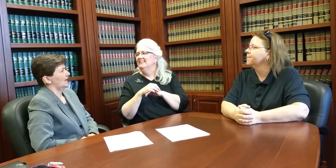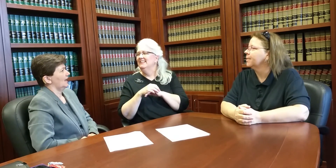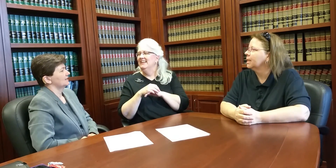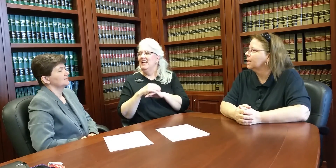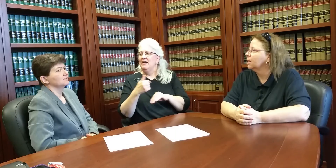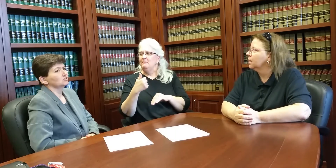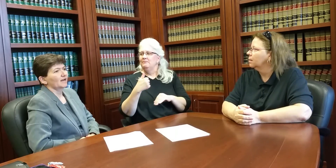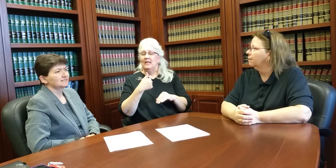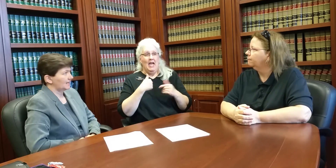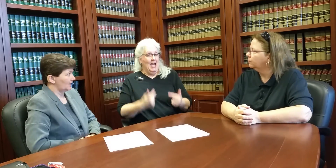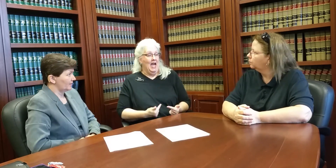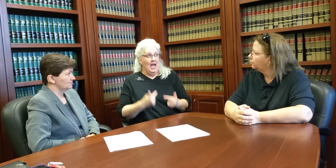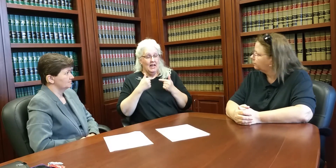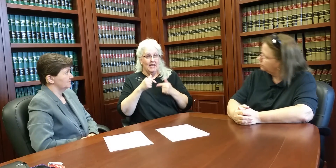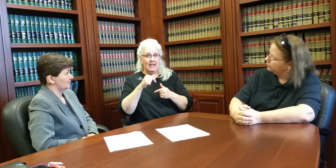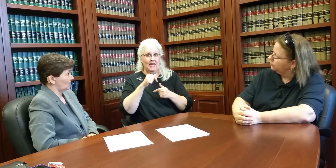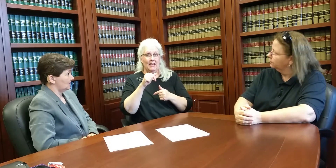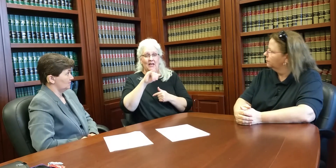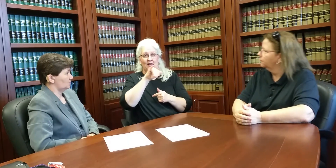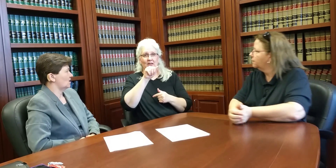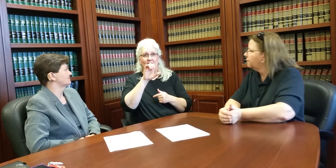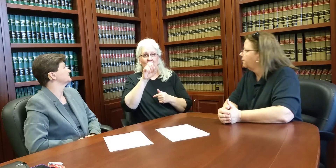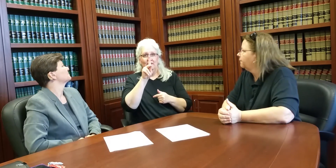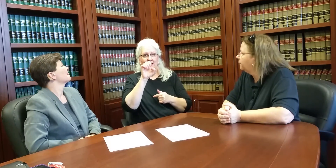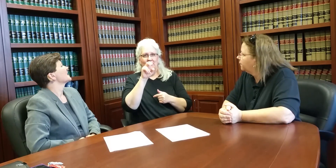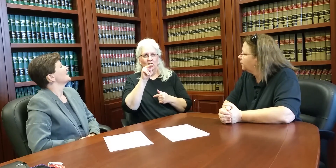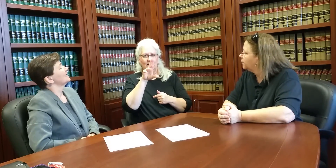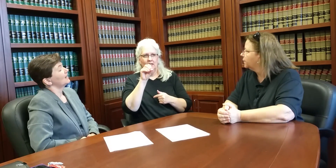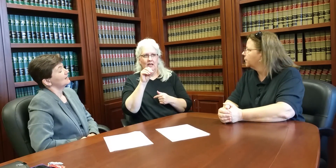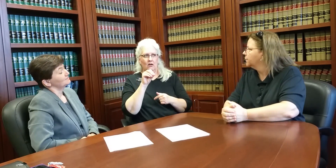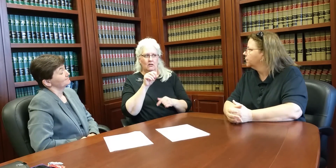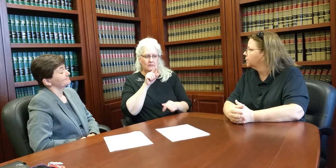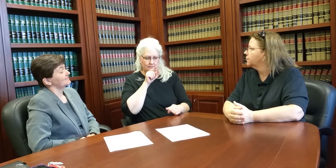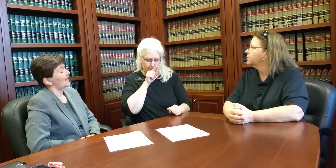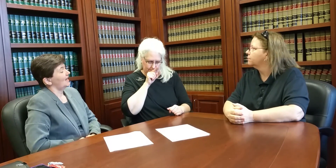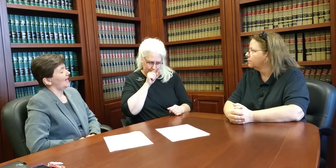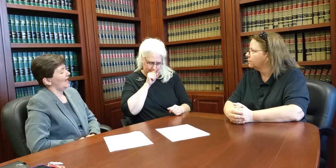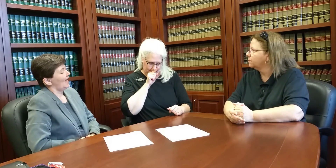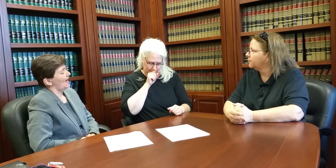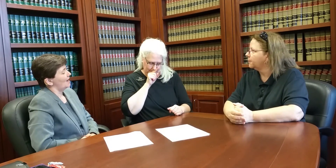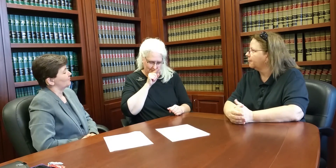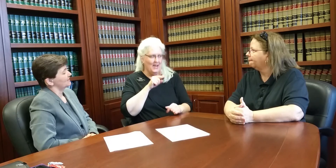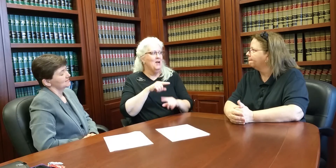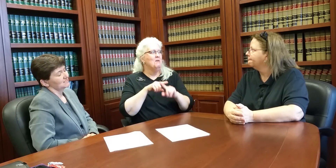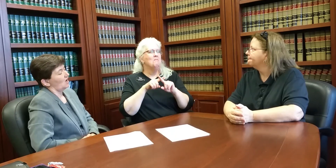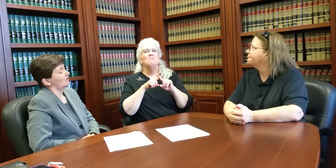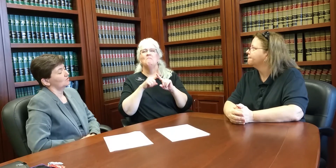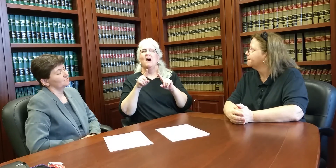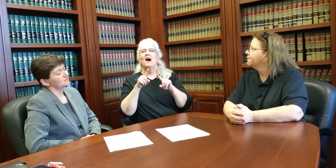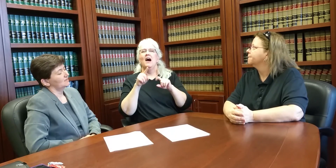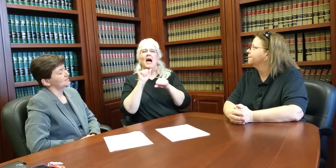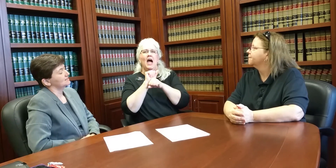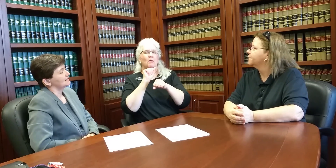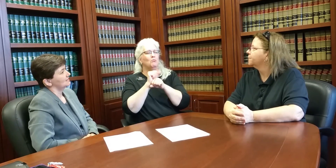I live in Jackson County, but I try to keep it private. Um, I practice law all over the state of